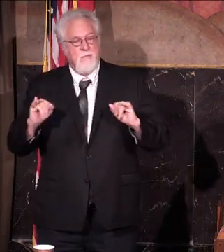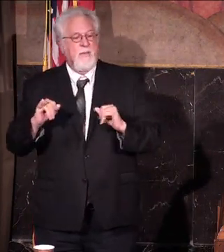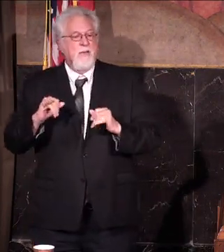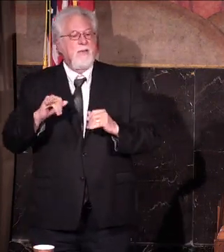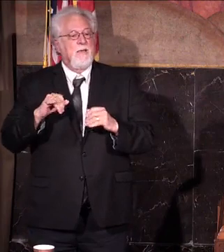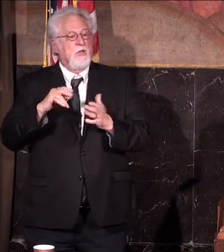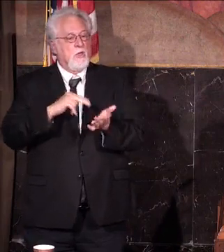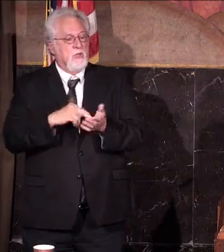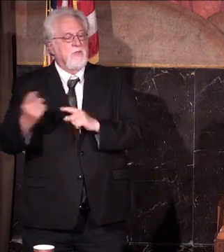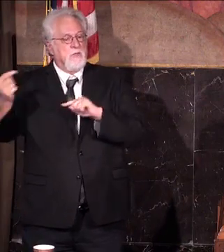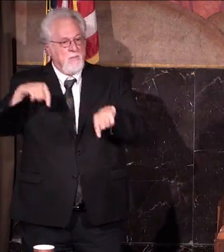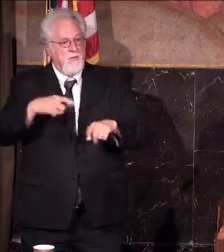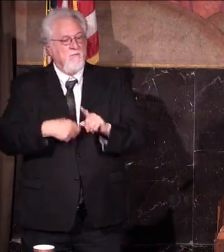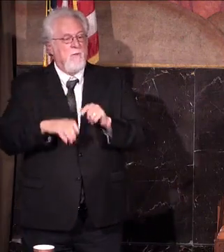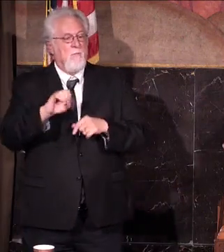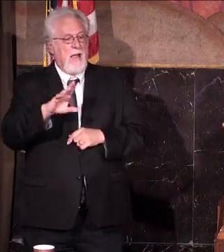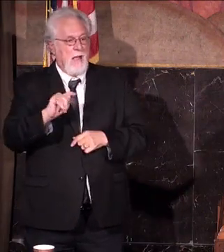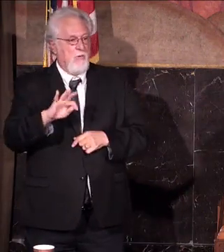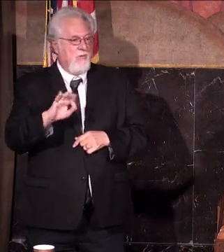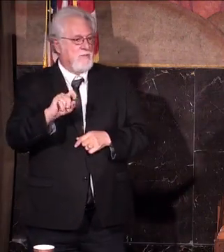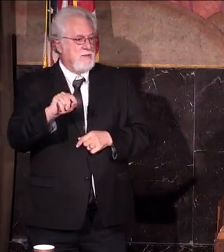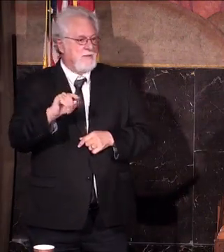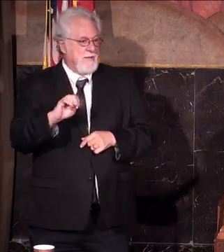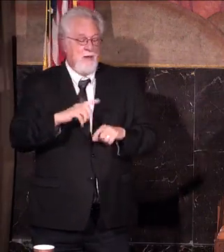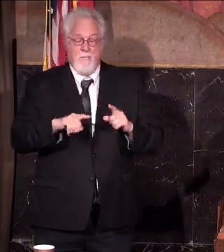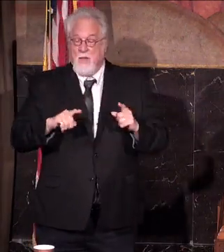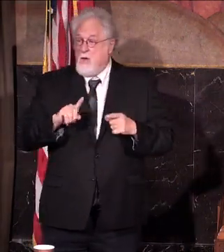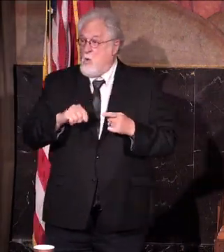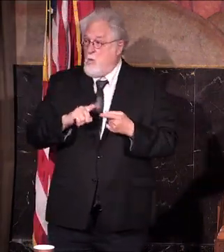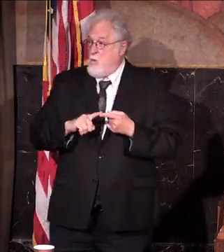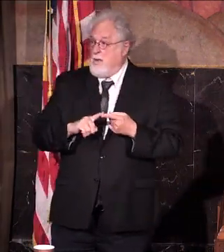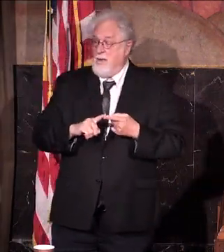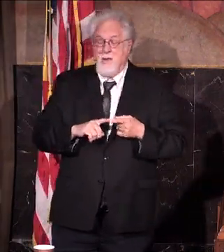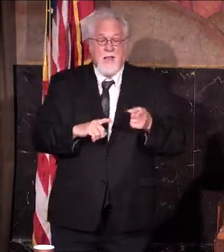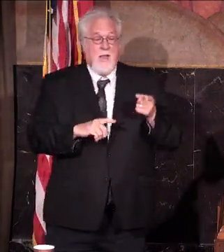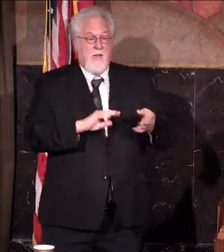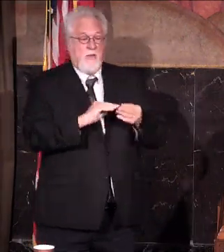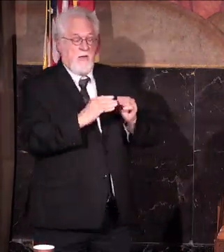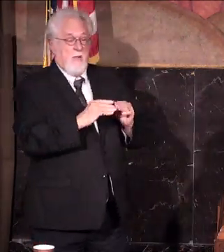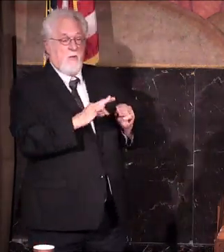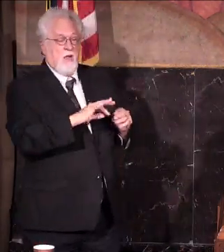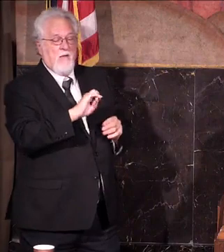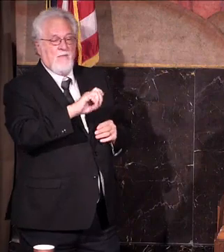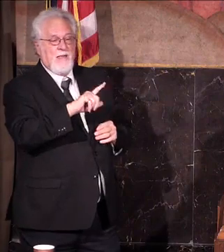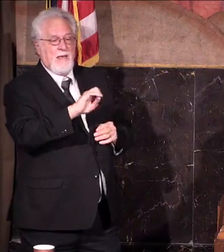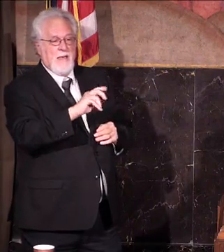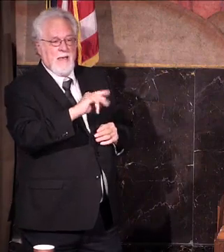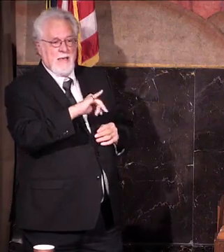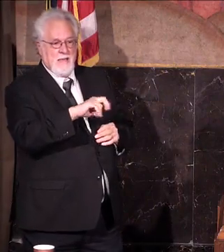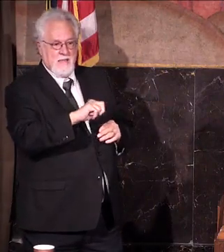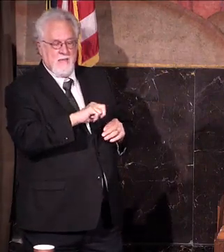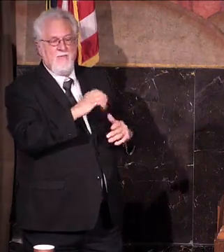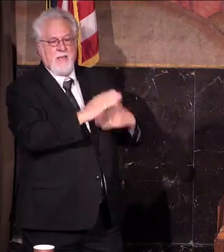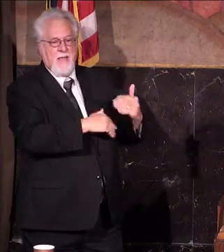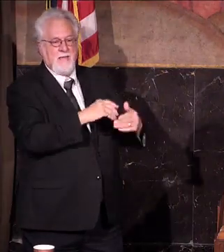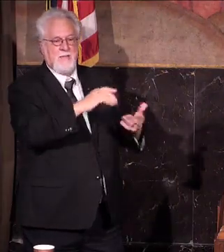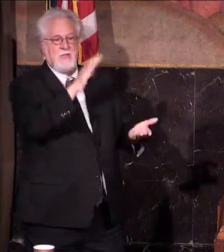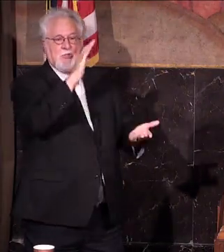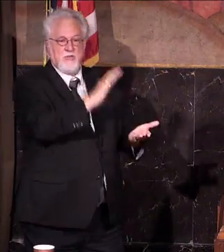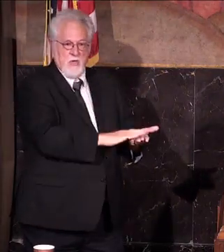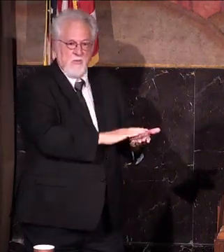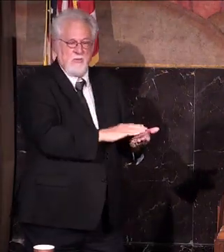work. When the number of elective cases dropped back in April as the height of